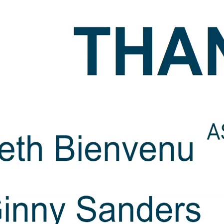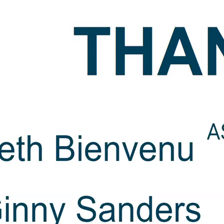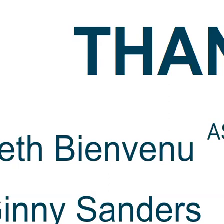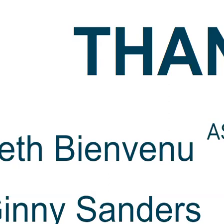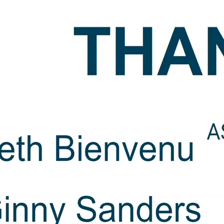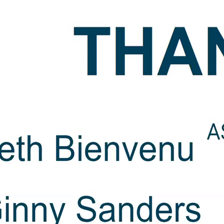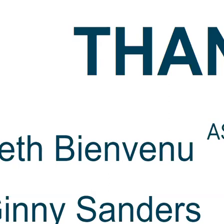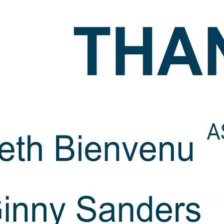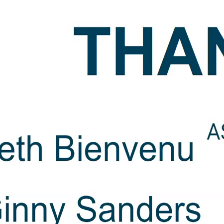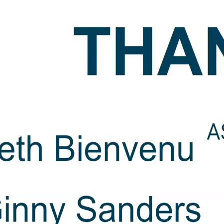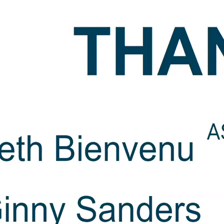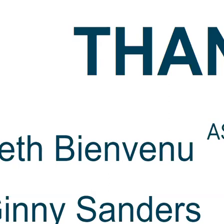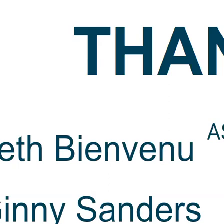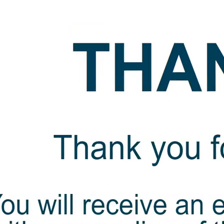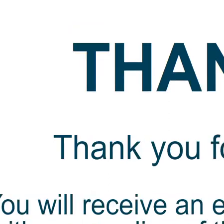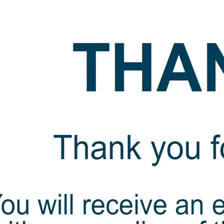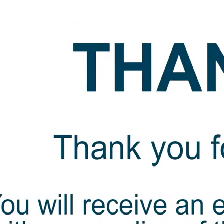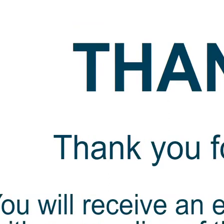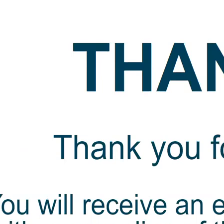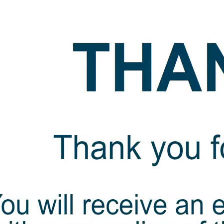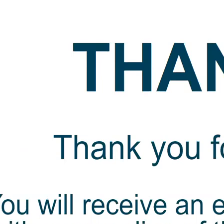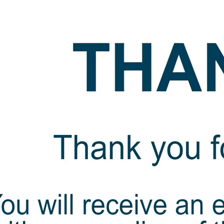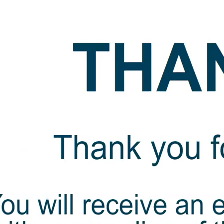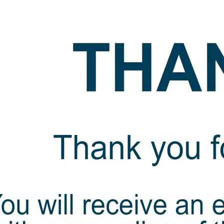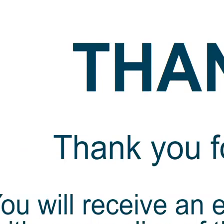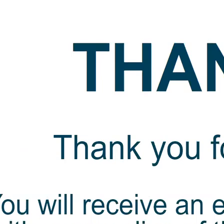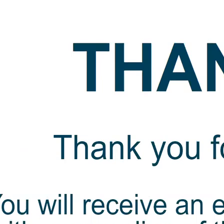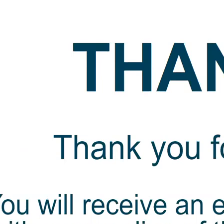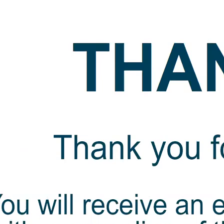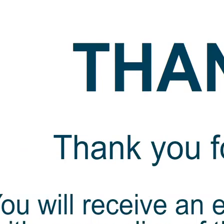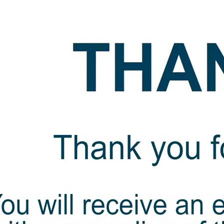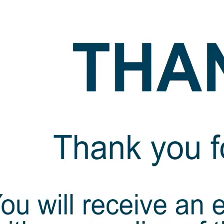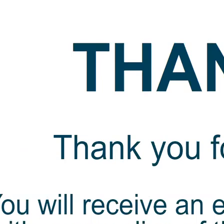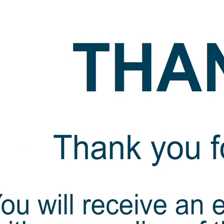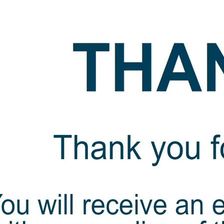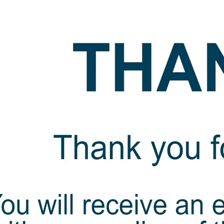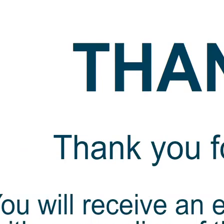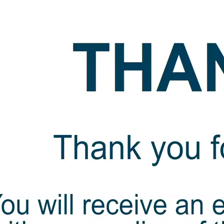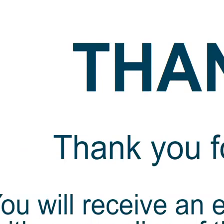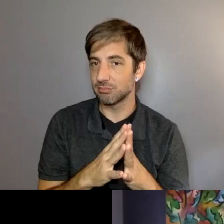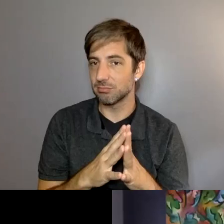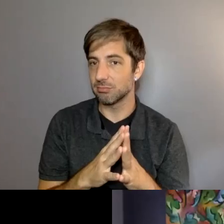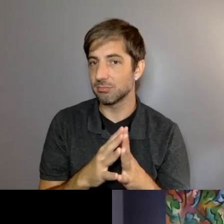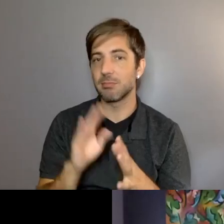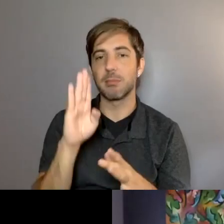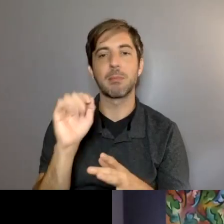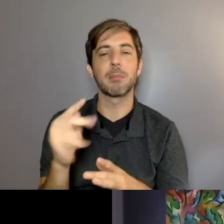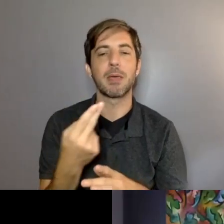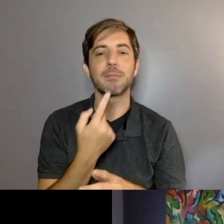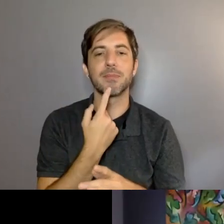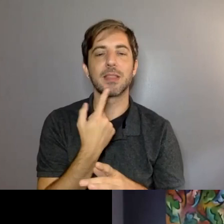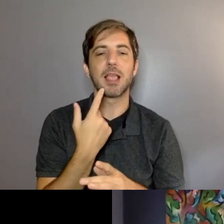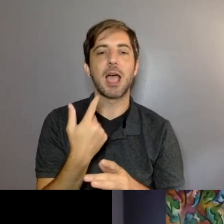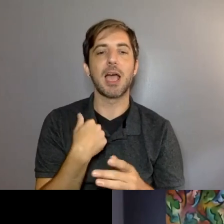any last questions that anyone wants to throw in? I just put in the chat, and I